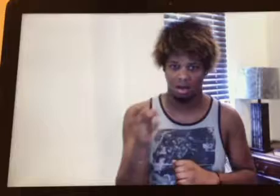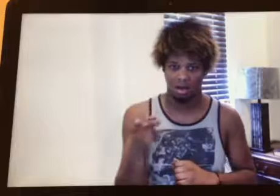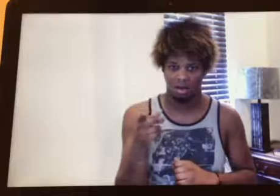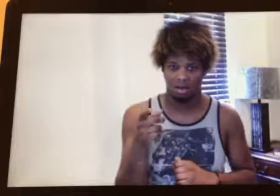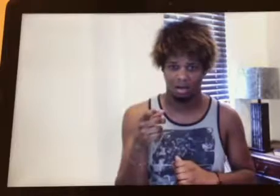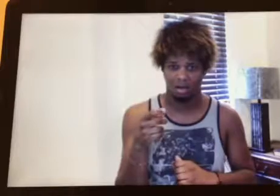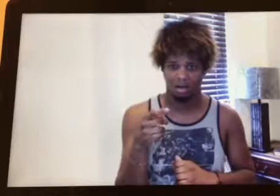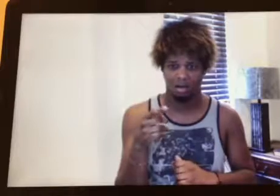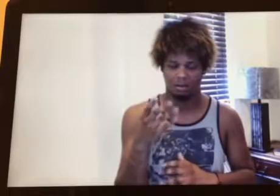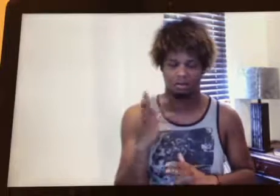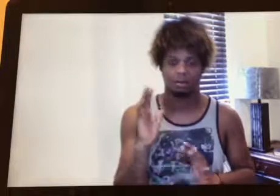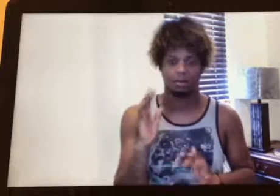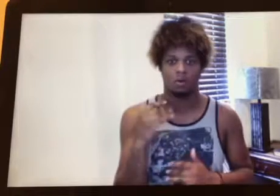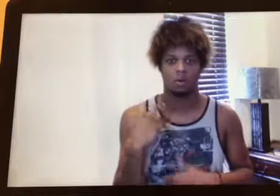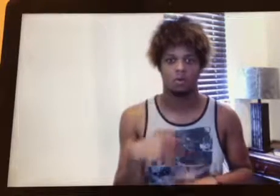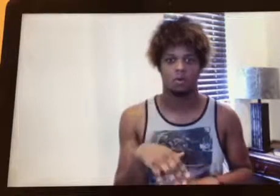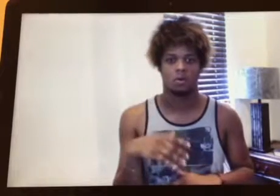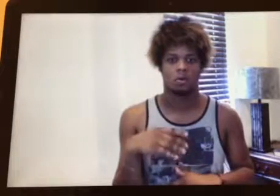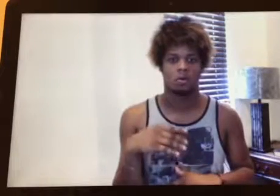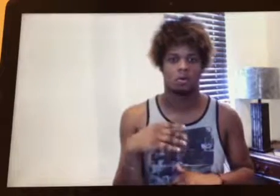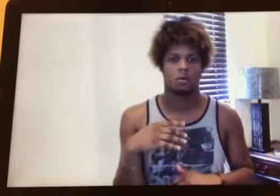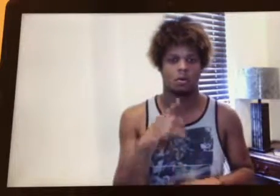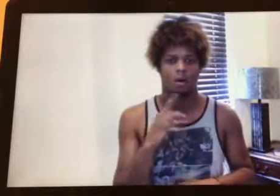bad." I was like, "Can you understand me at all?"